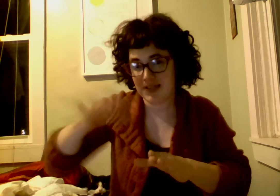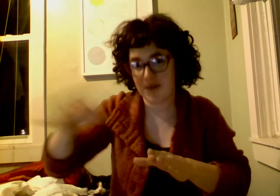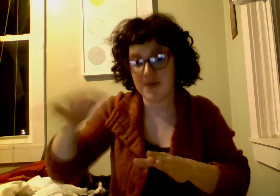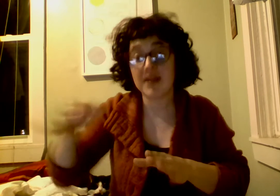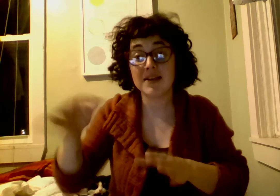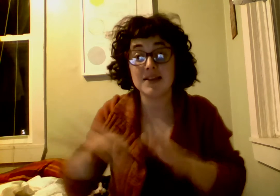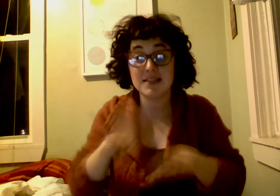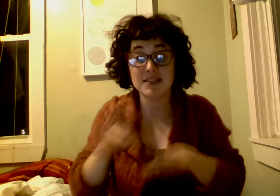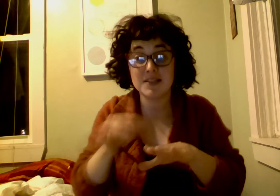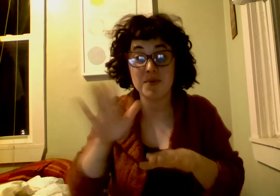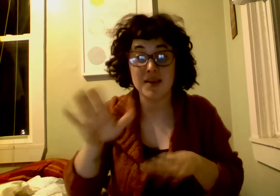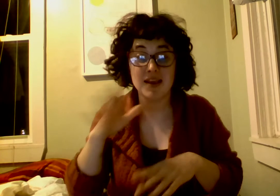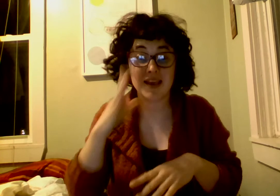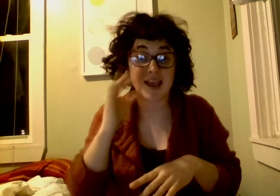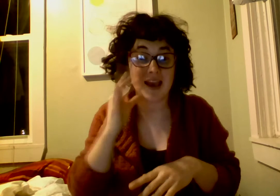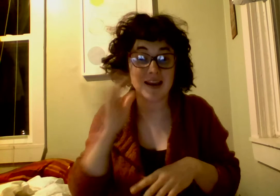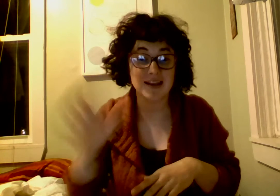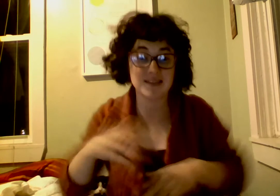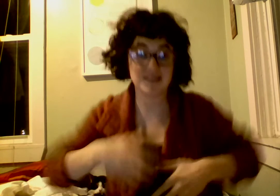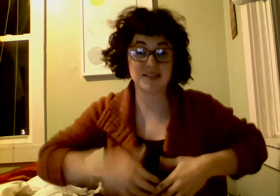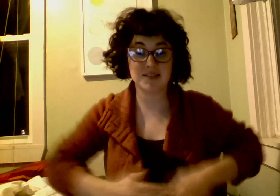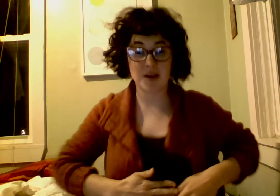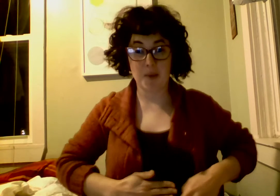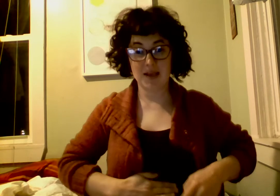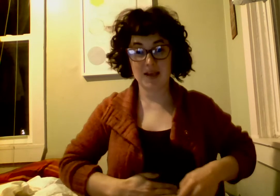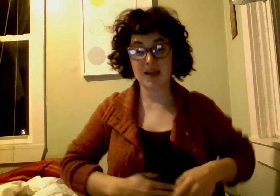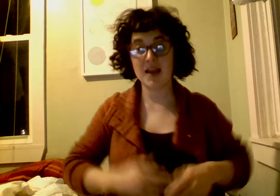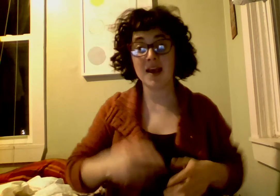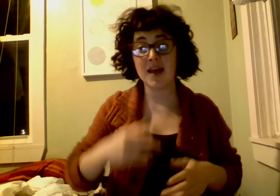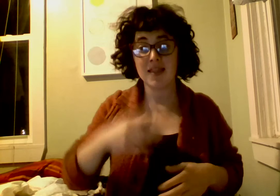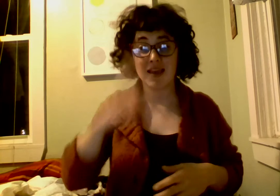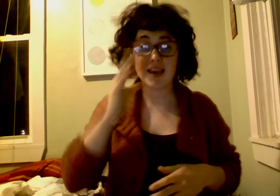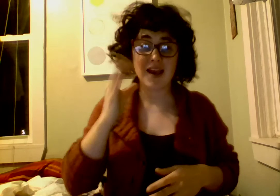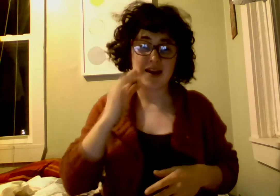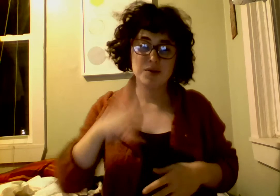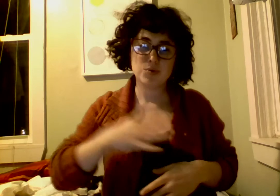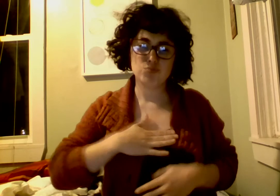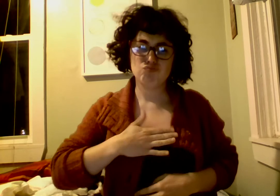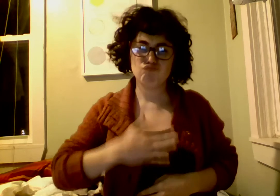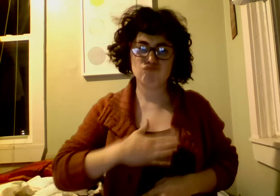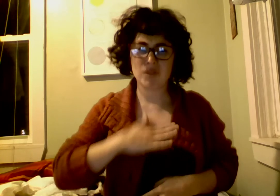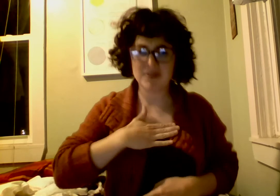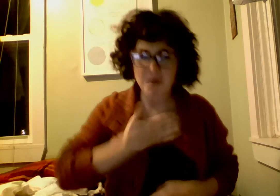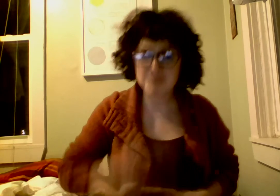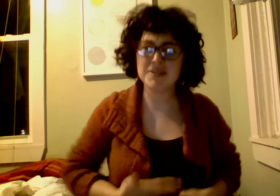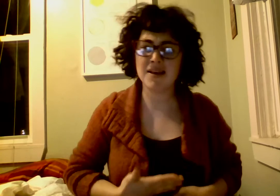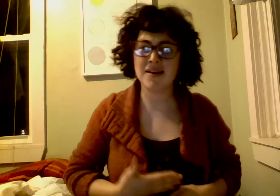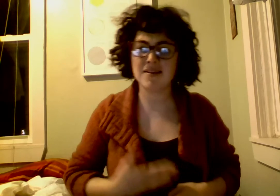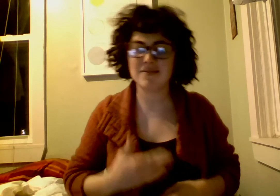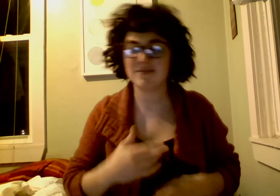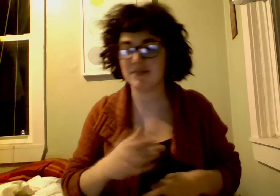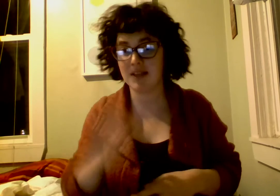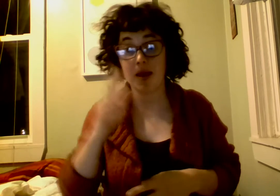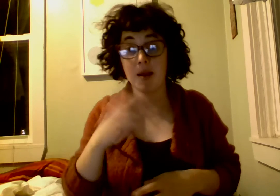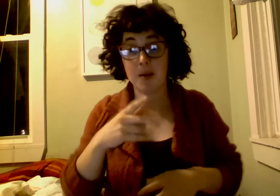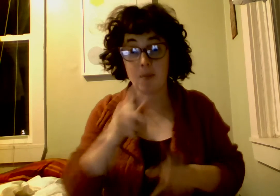to live. And that night the cat had such a bad stomachache, he promised himself he would never eat that much again, ever. And